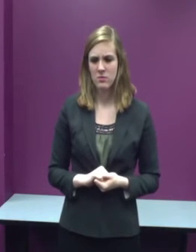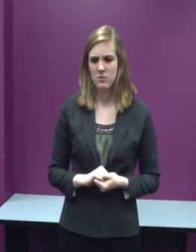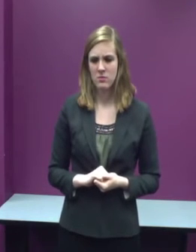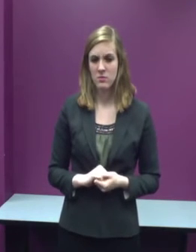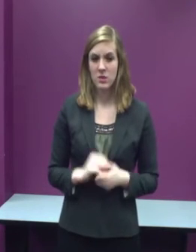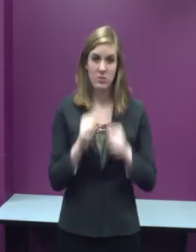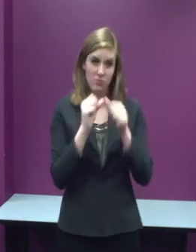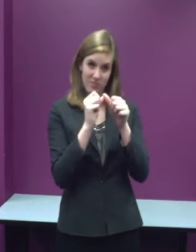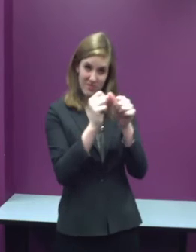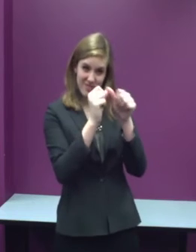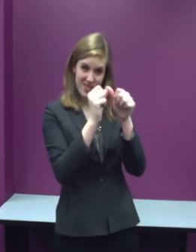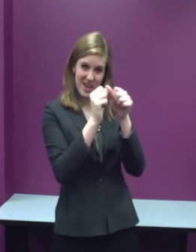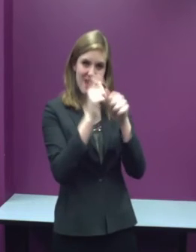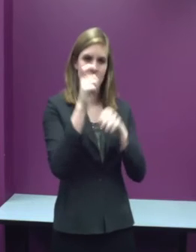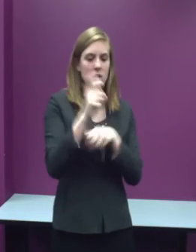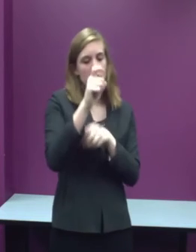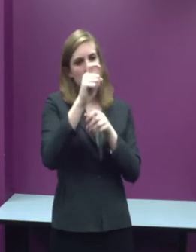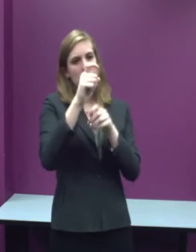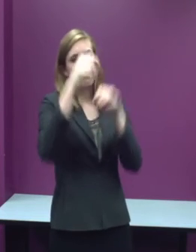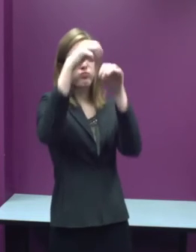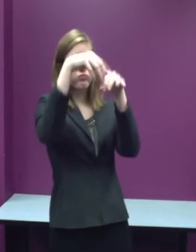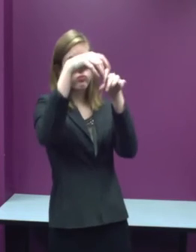falls over rough terrain.